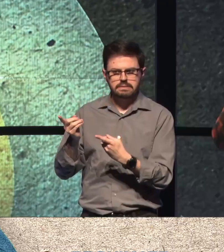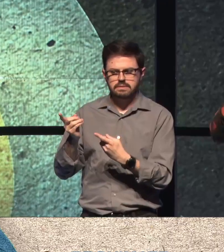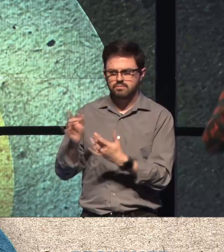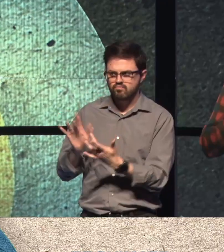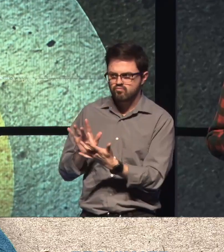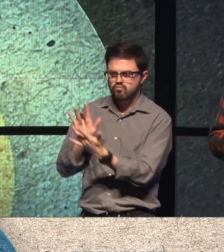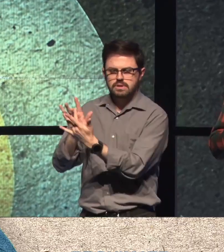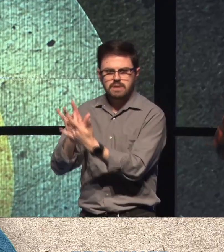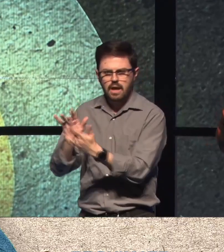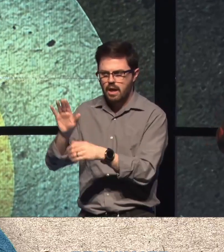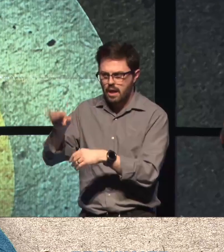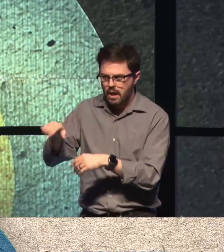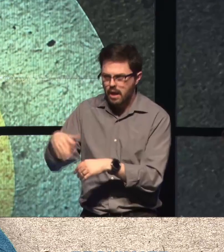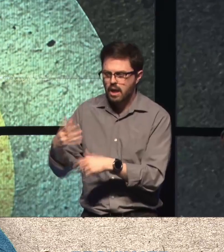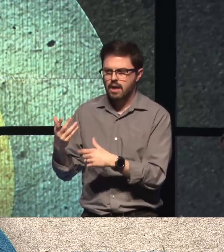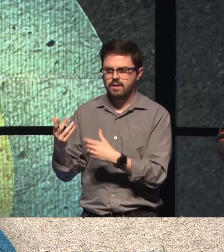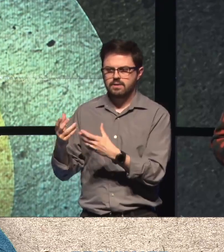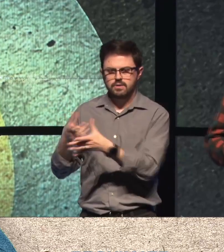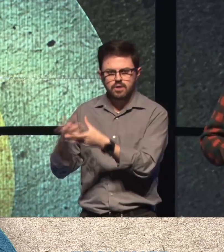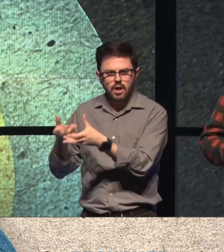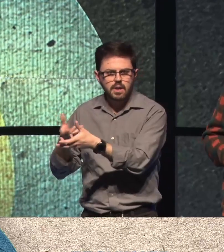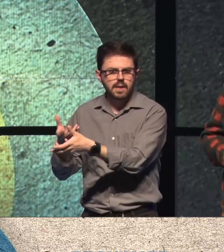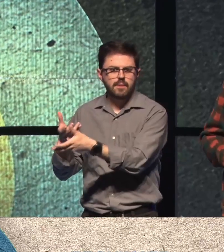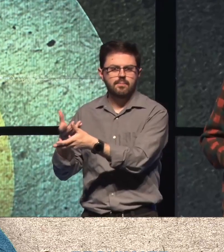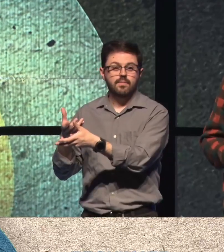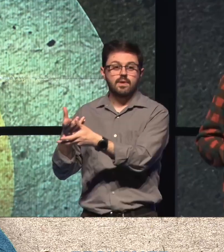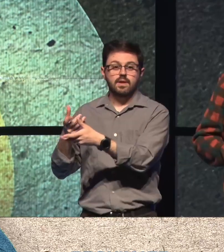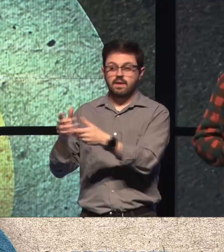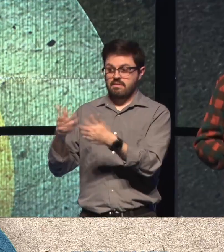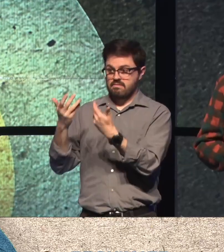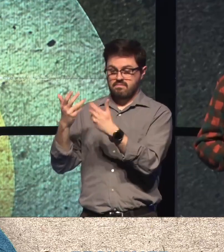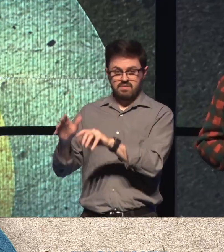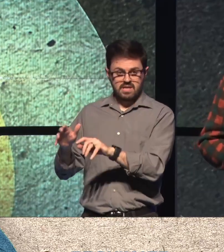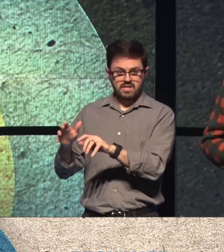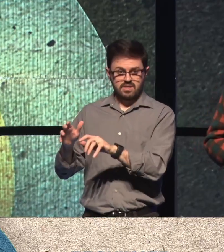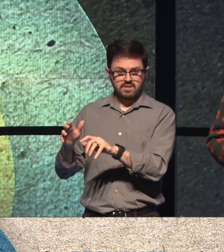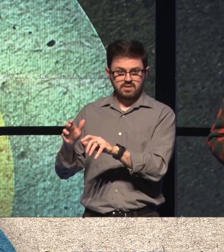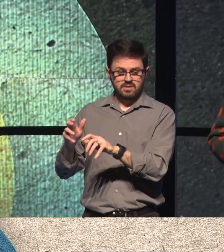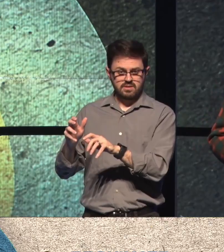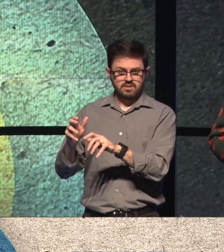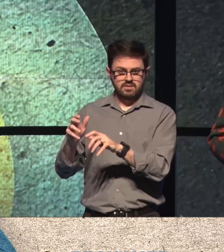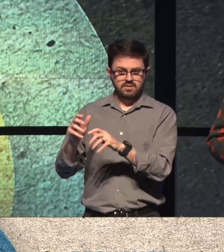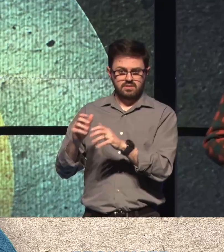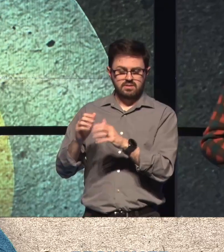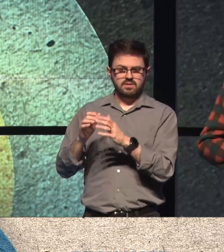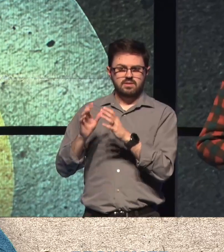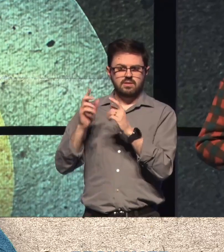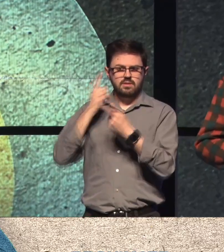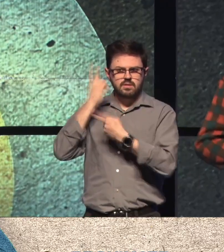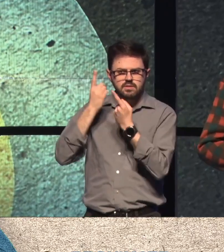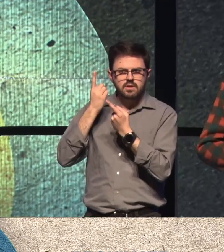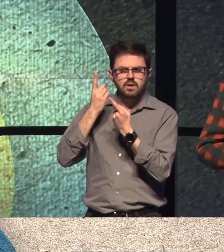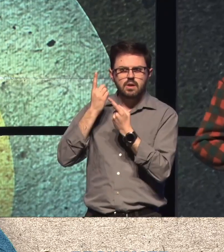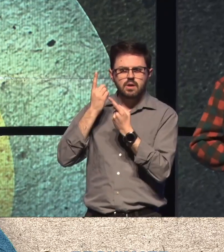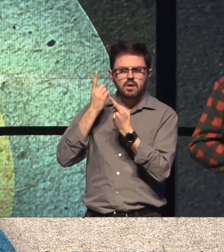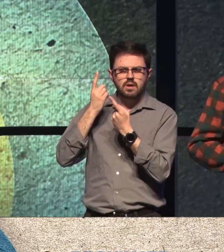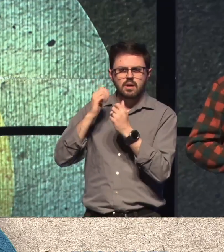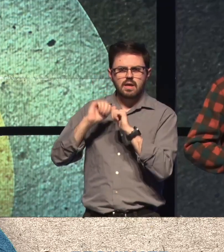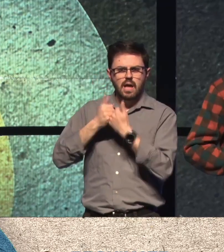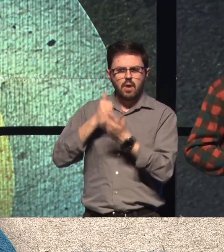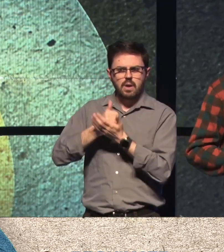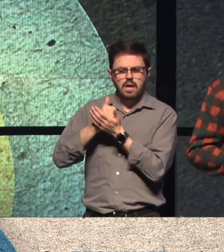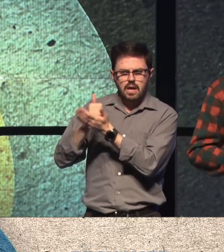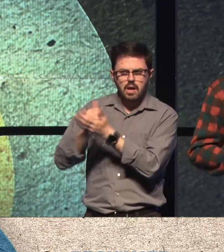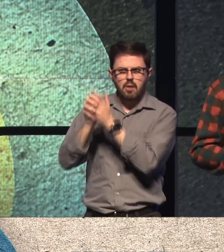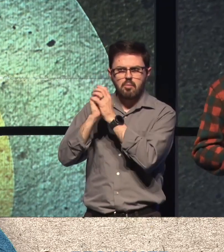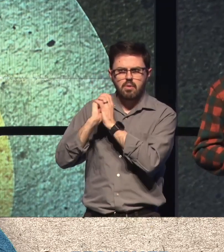And then when you walk away from that initial conversation, prayerfully consider, what could I do to help? And then follow up. Hey, I'd like to do this. Would